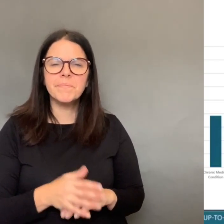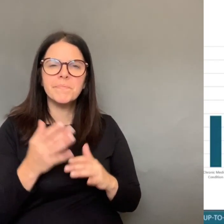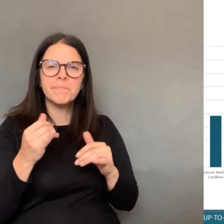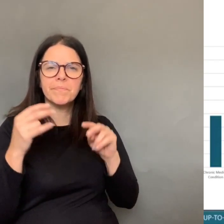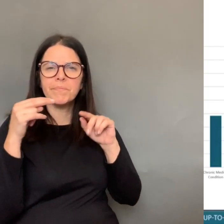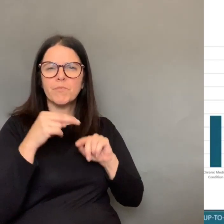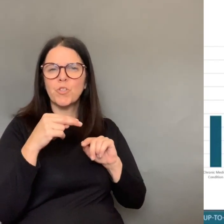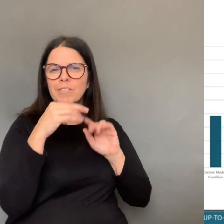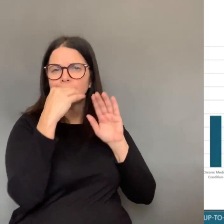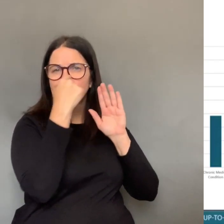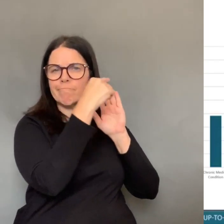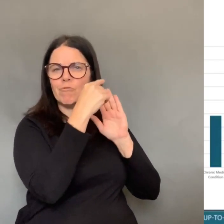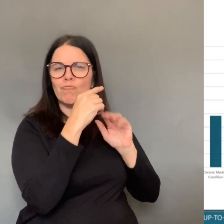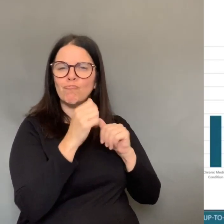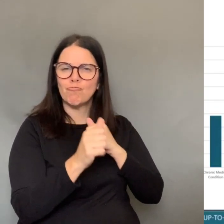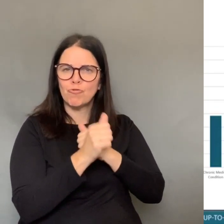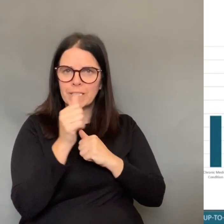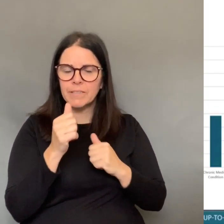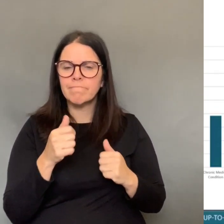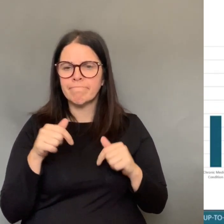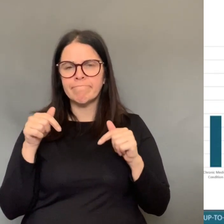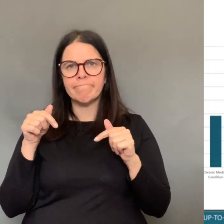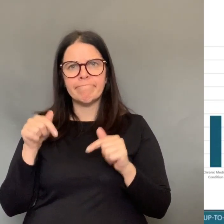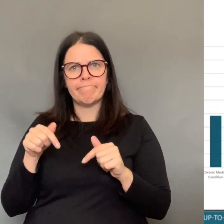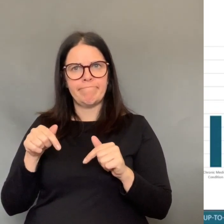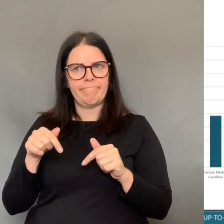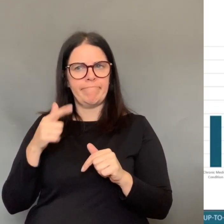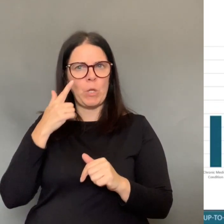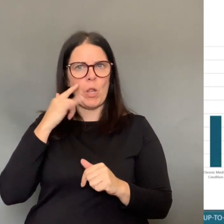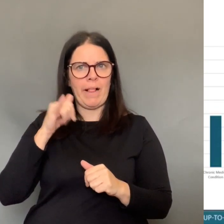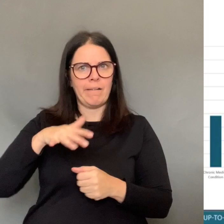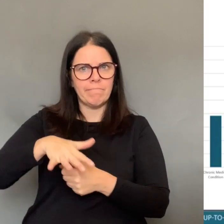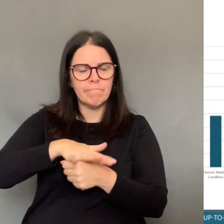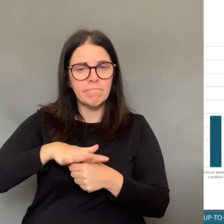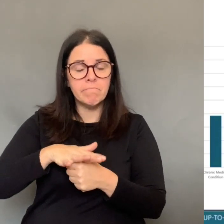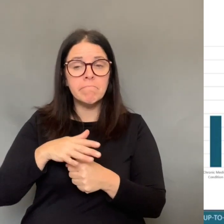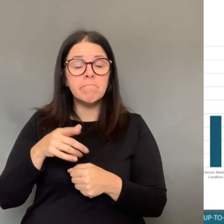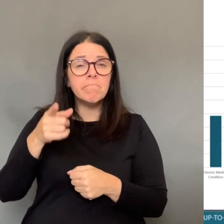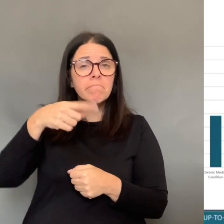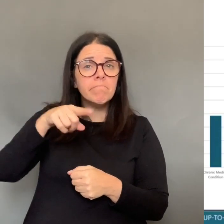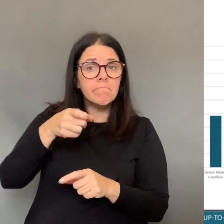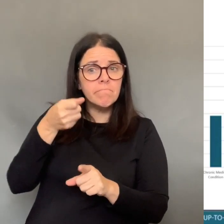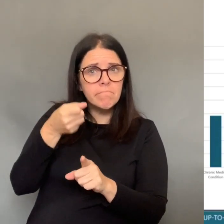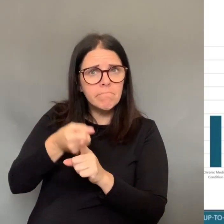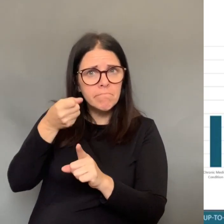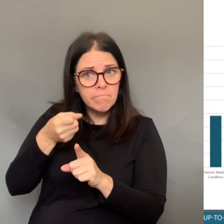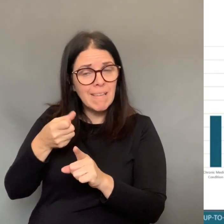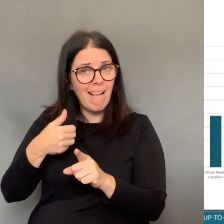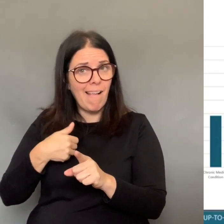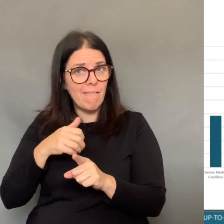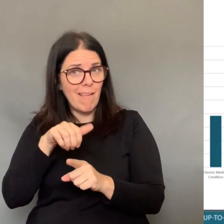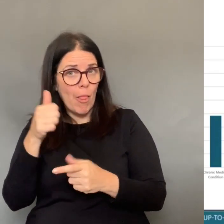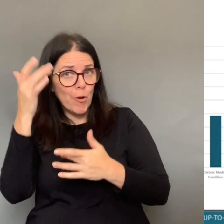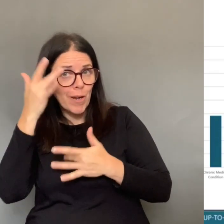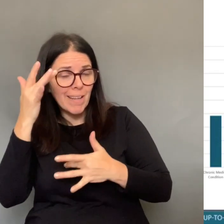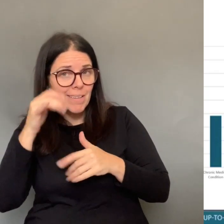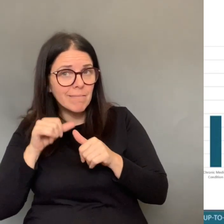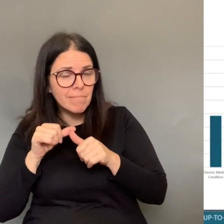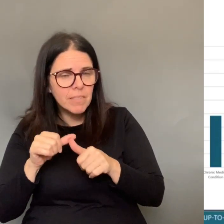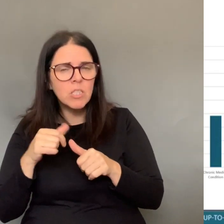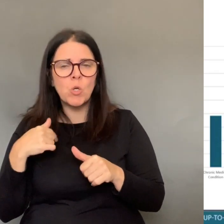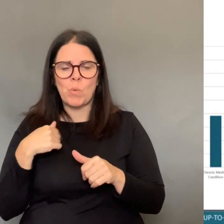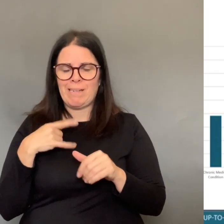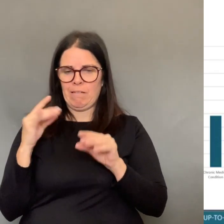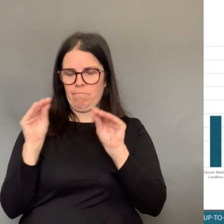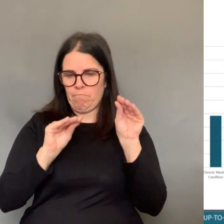similar number had either or have both chronic medical condition as well as immunocompromised condition.